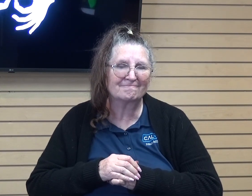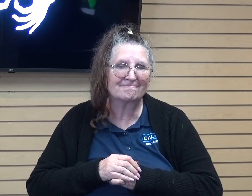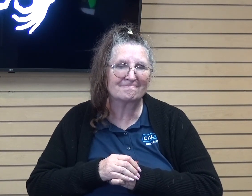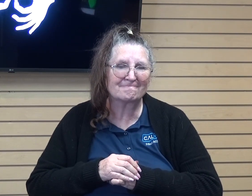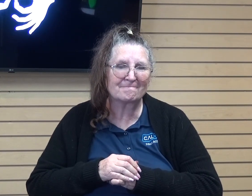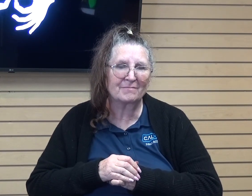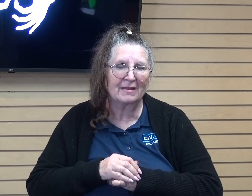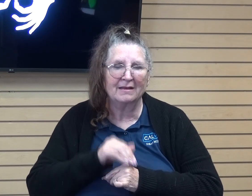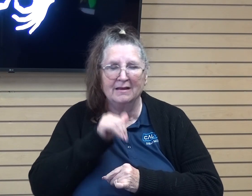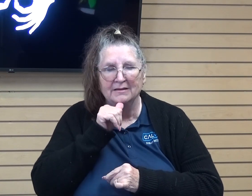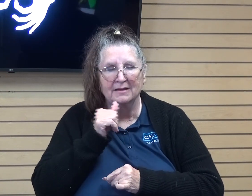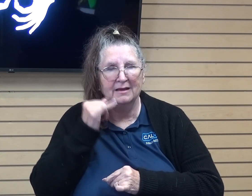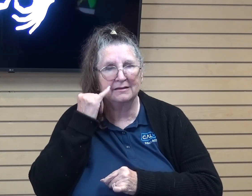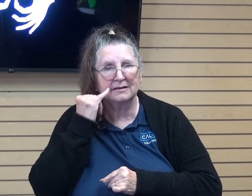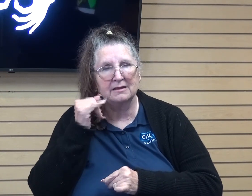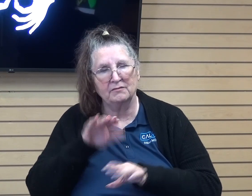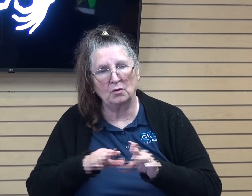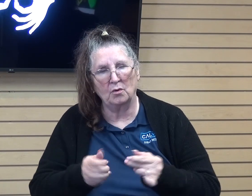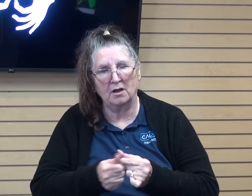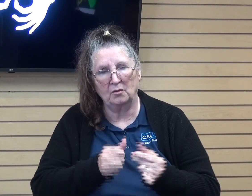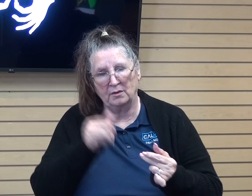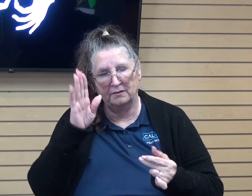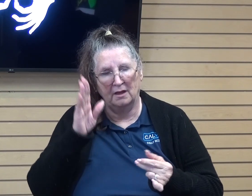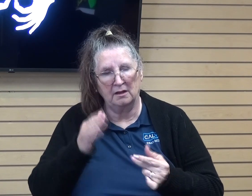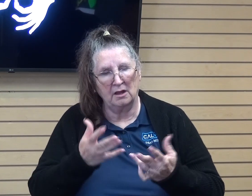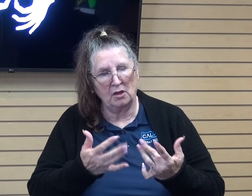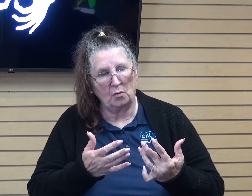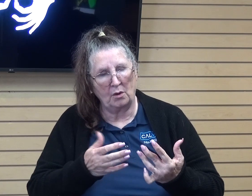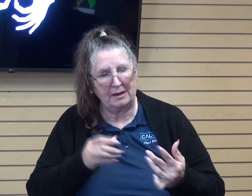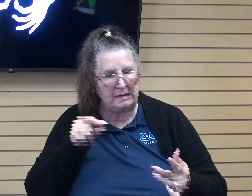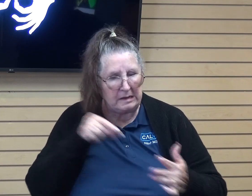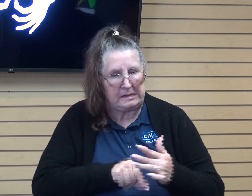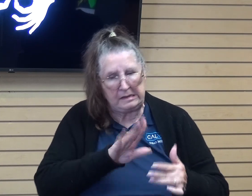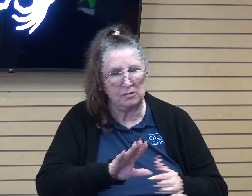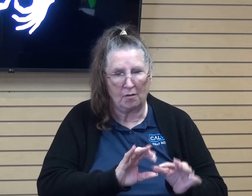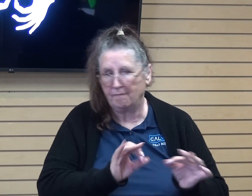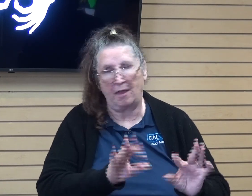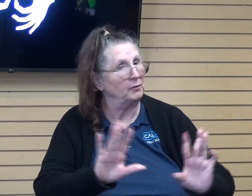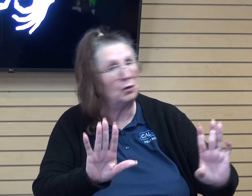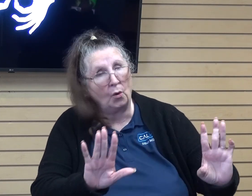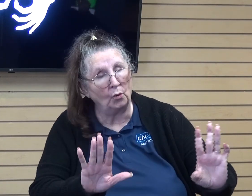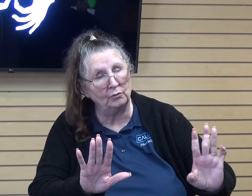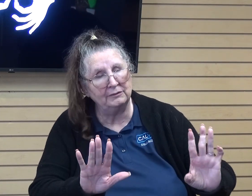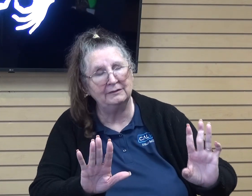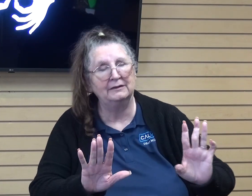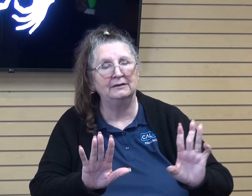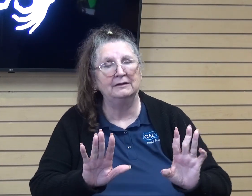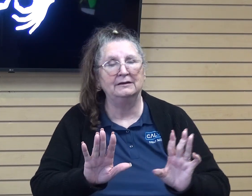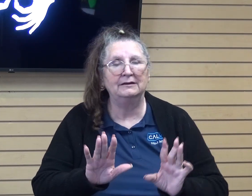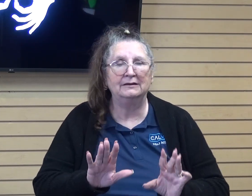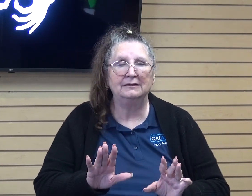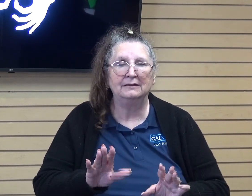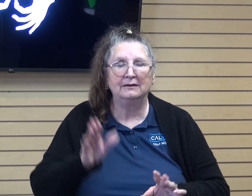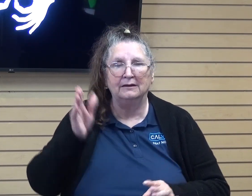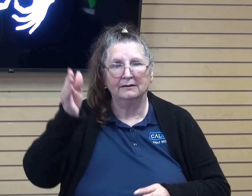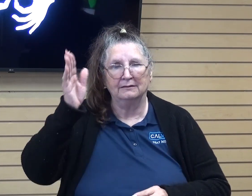not like if you walk with God, he's just waiting to kill your whole family or anything. No, it's just the Lord knows what he's